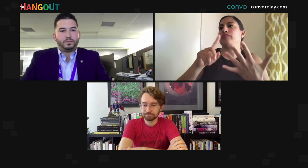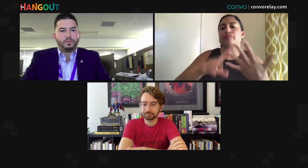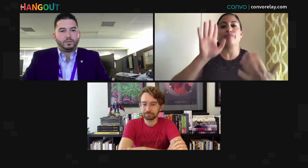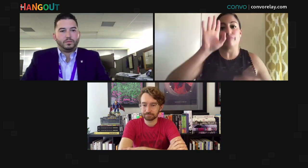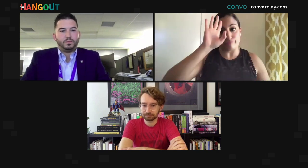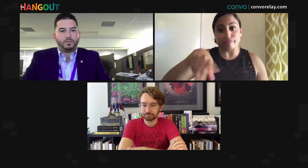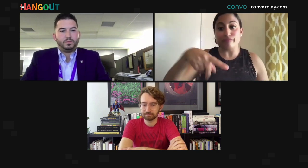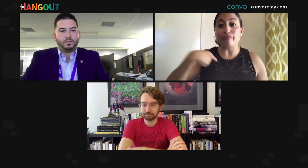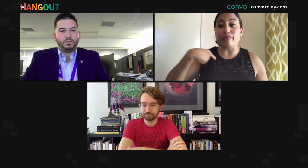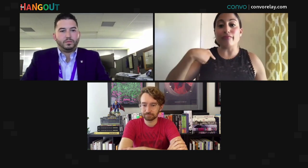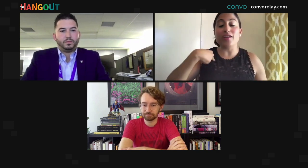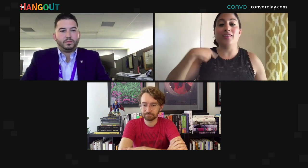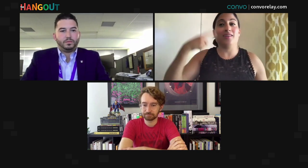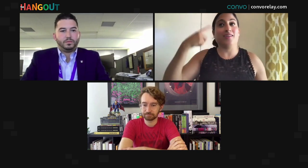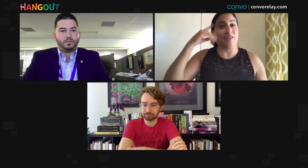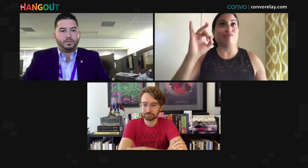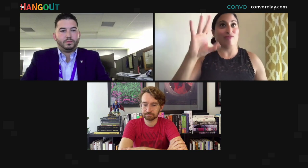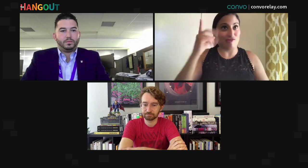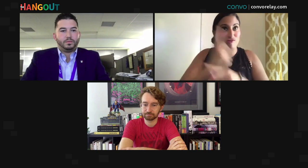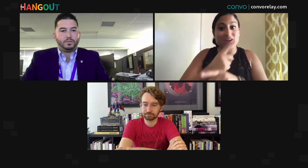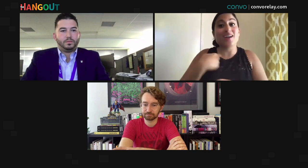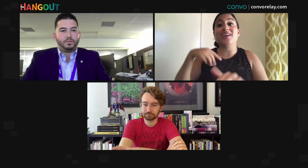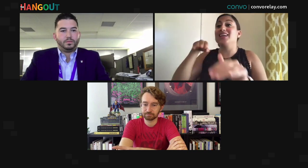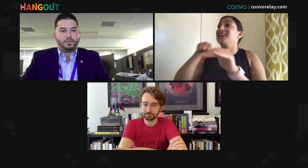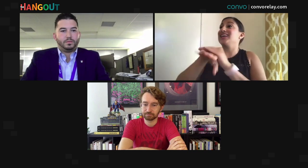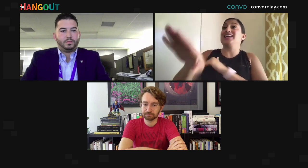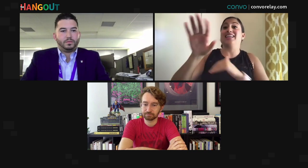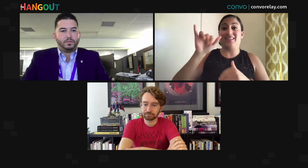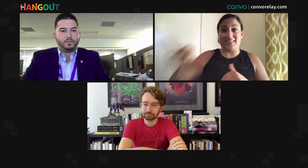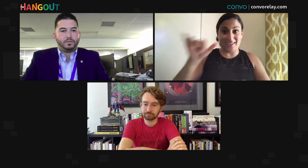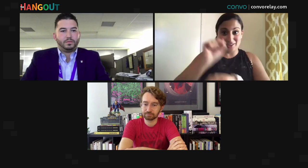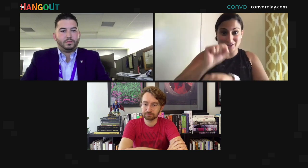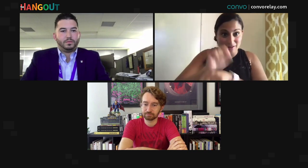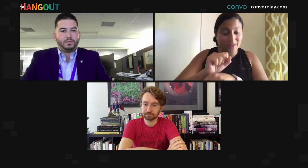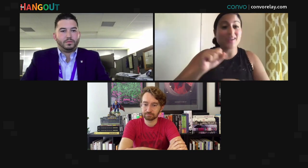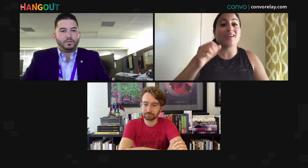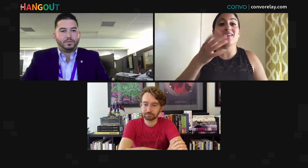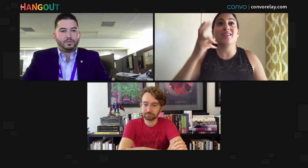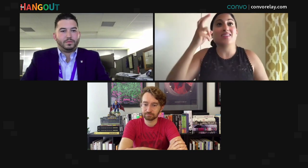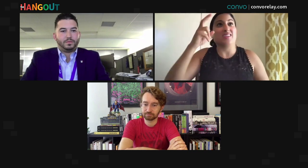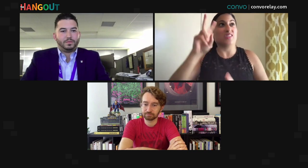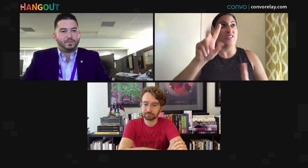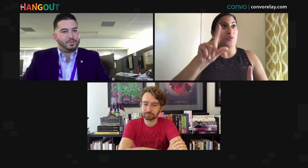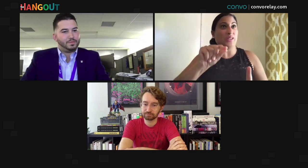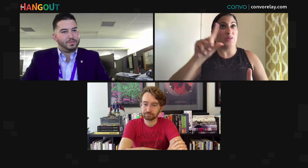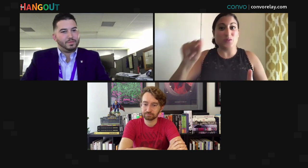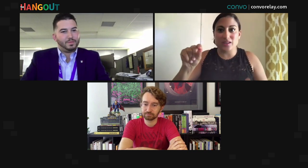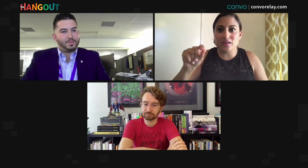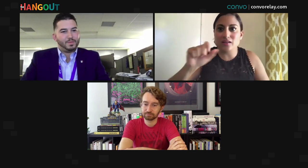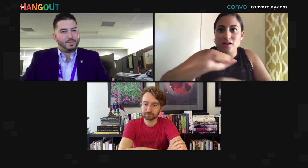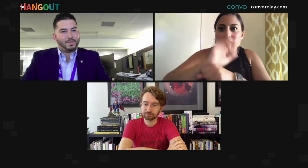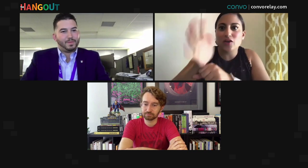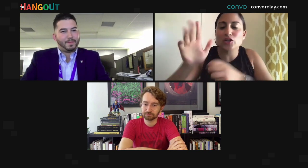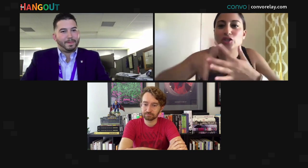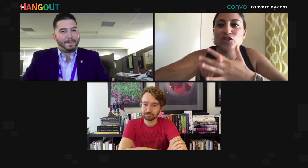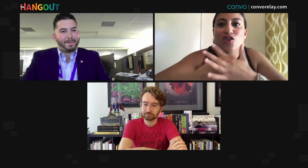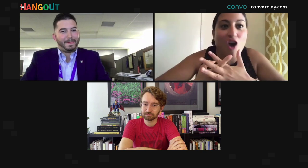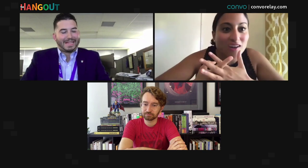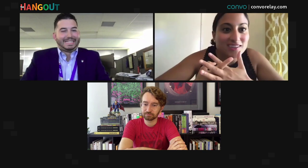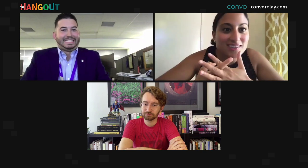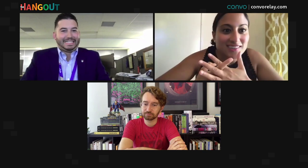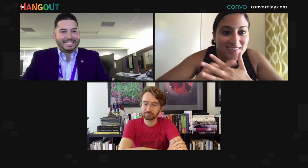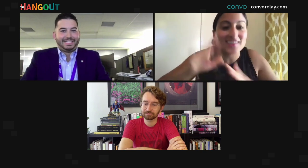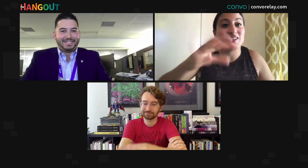job. I need to have access for my job. And when I first started, you